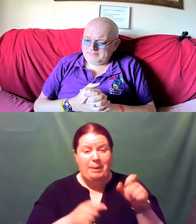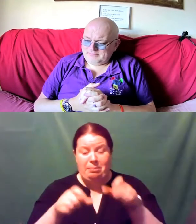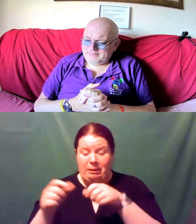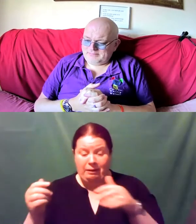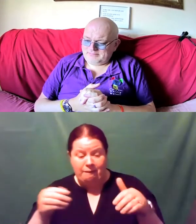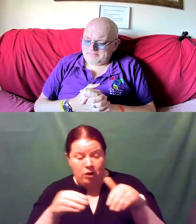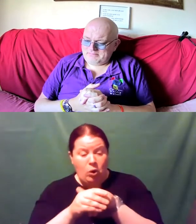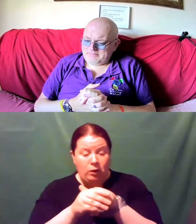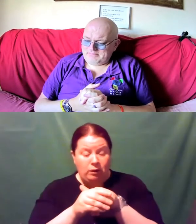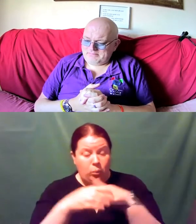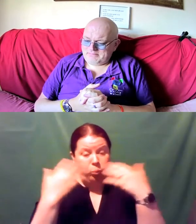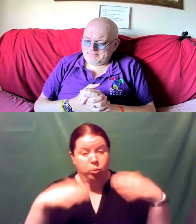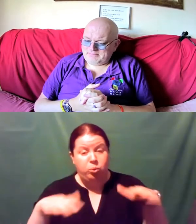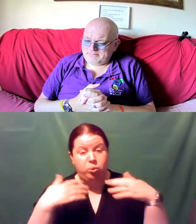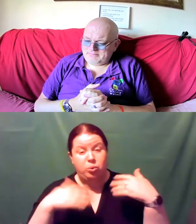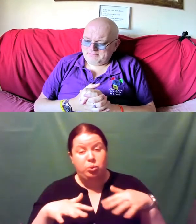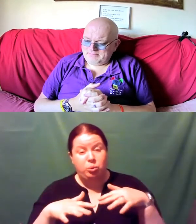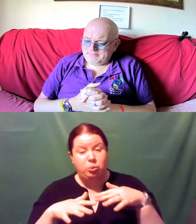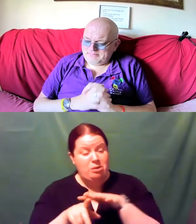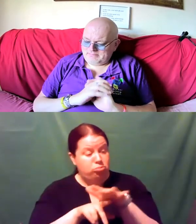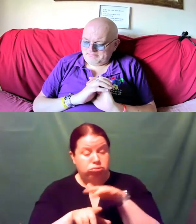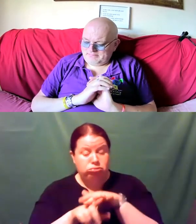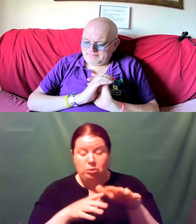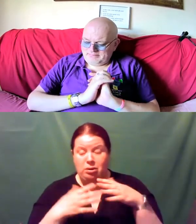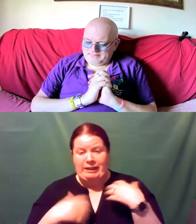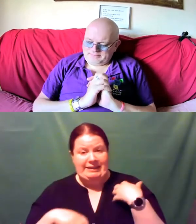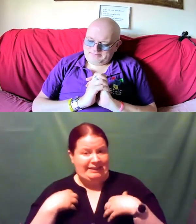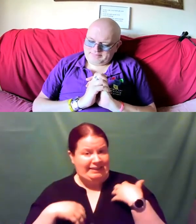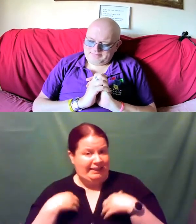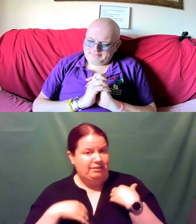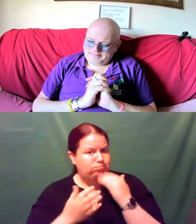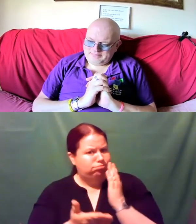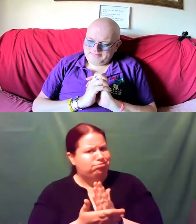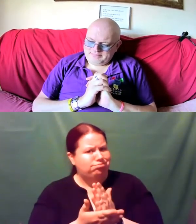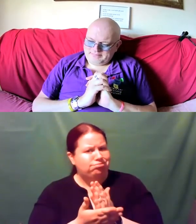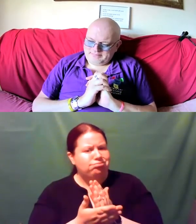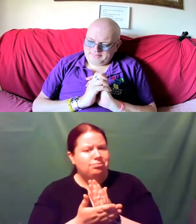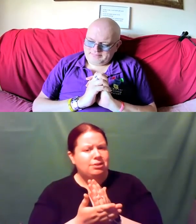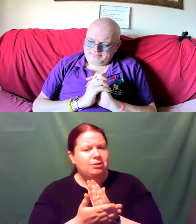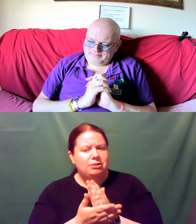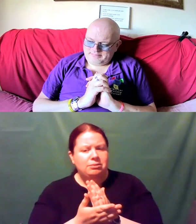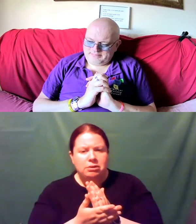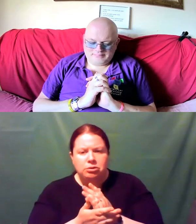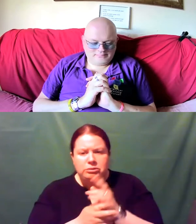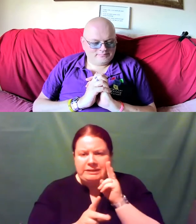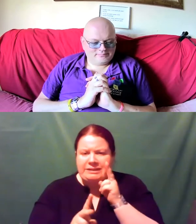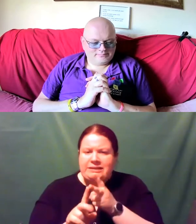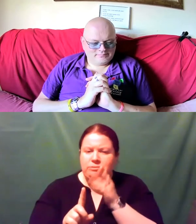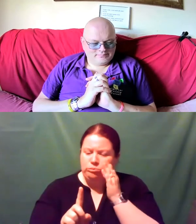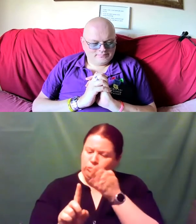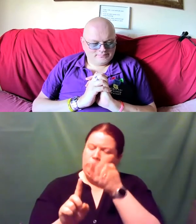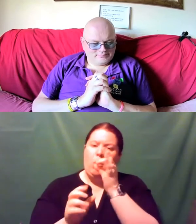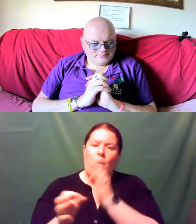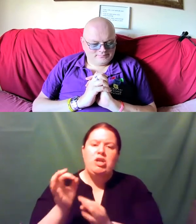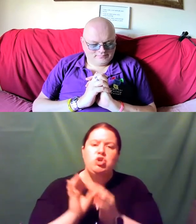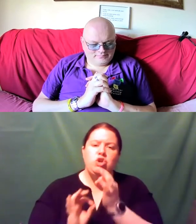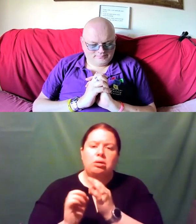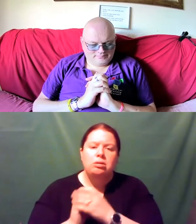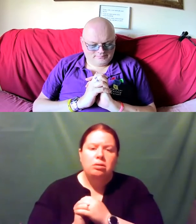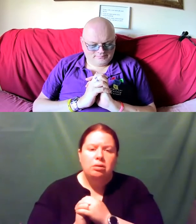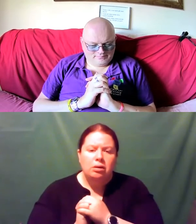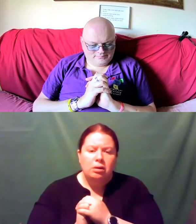into its work, which is just so exciting, really exciting. I know we've got a question that we've been asked that I'm going to fold